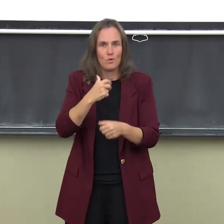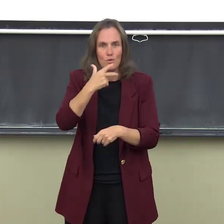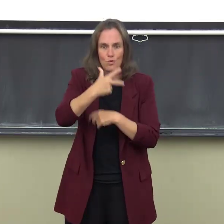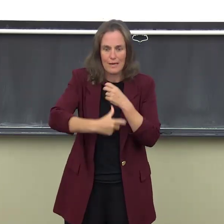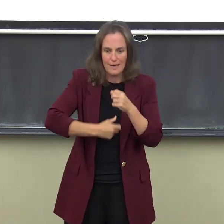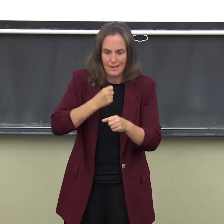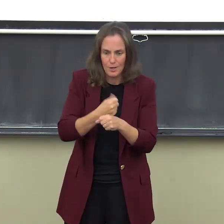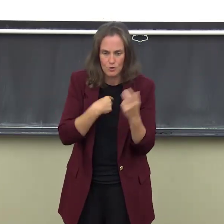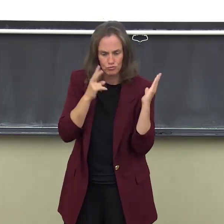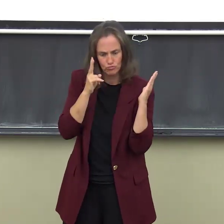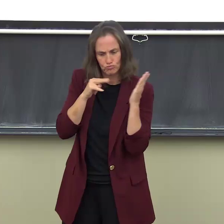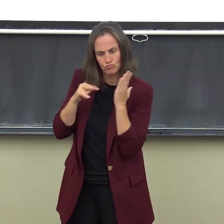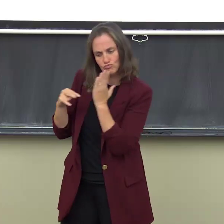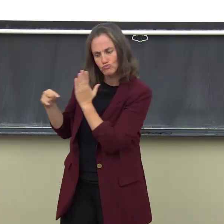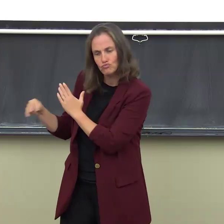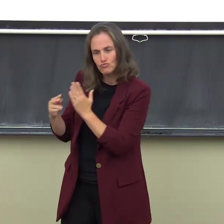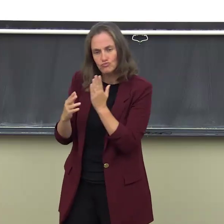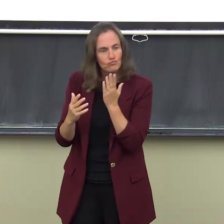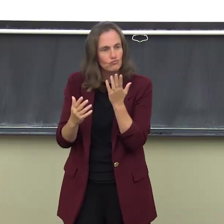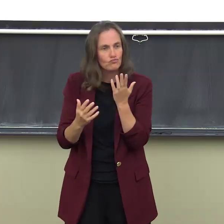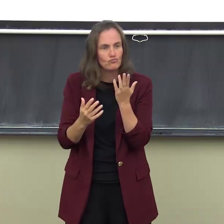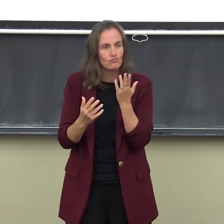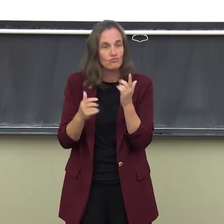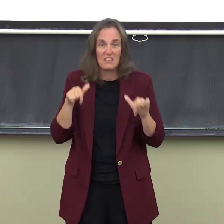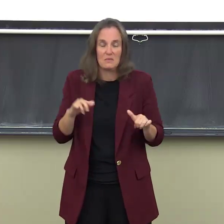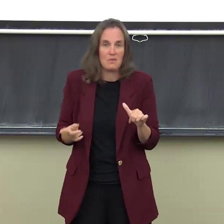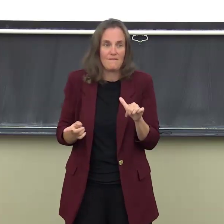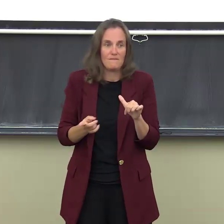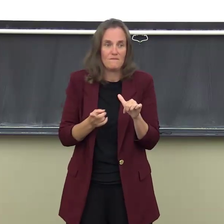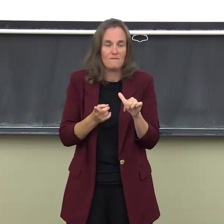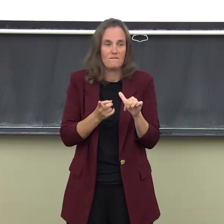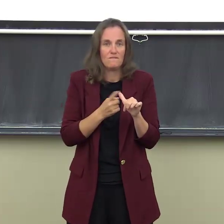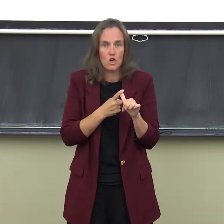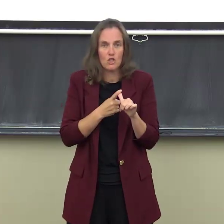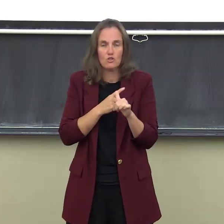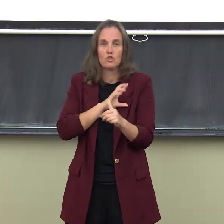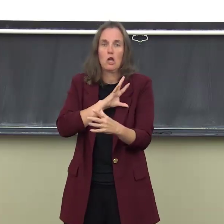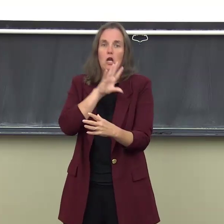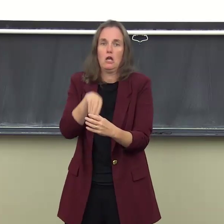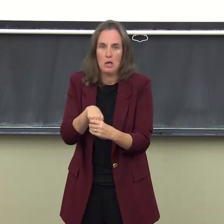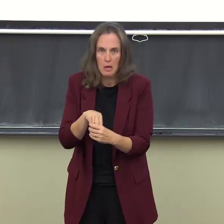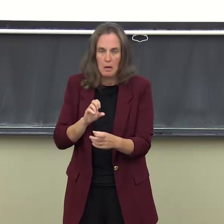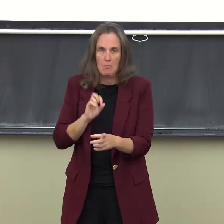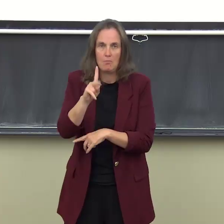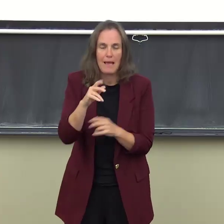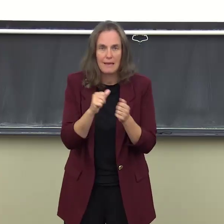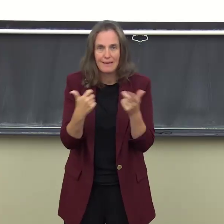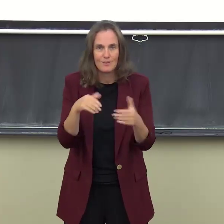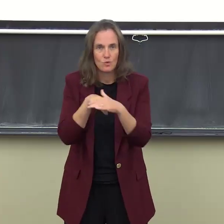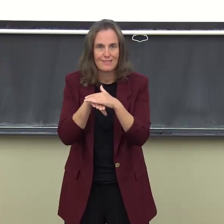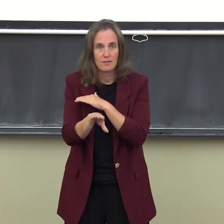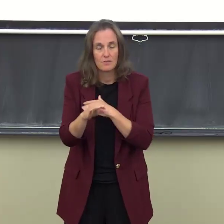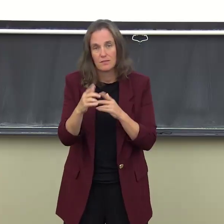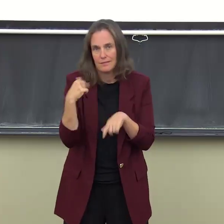reading a lot and just kind of, this is my first foray back into accessibility stuff in 3.5 years,